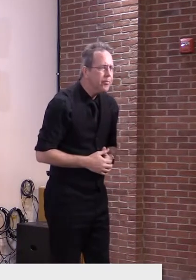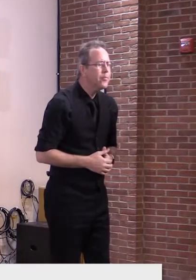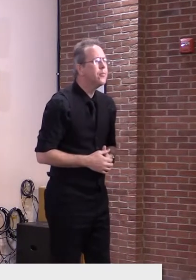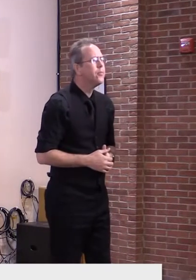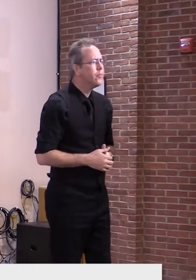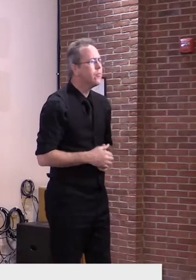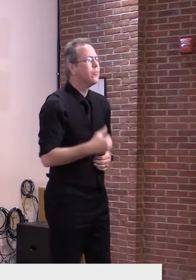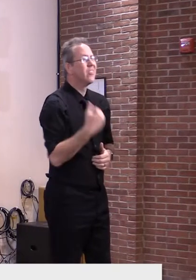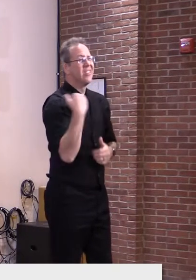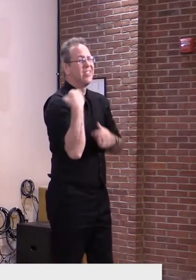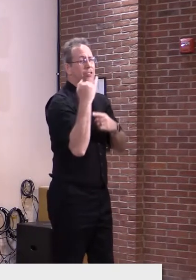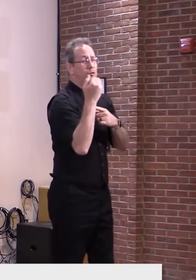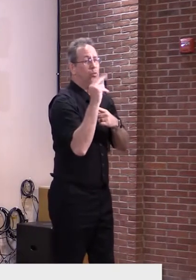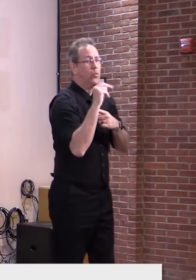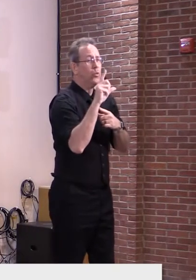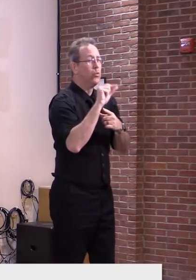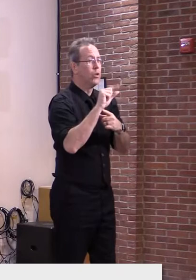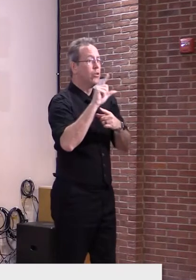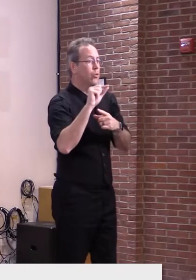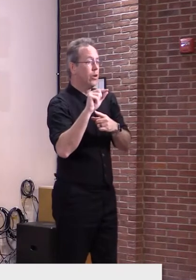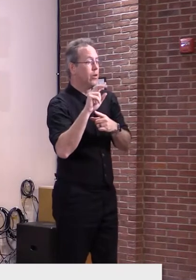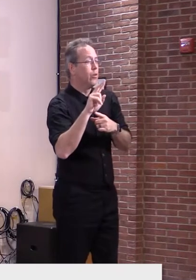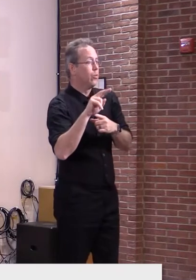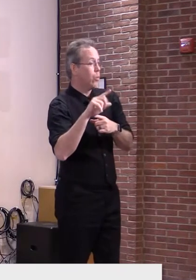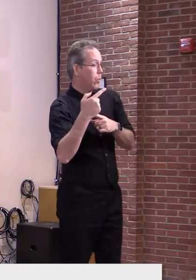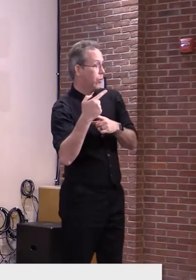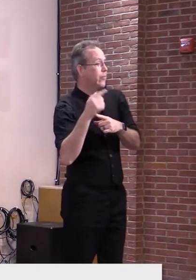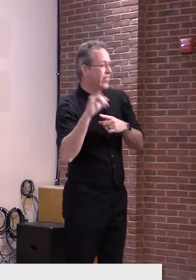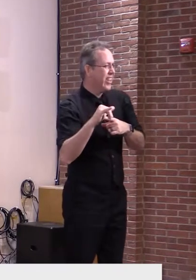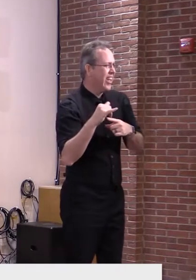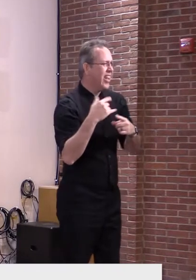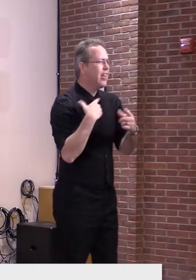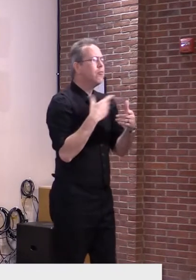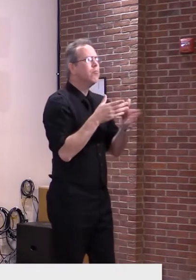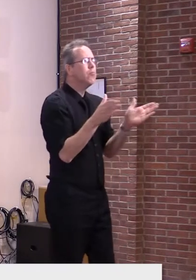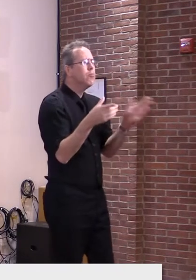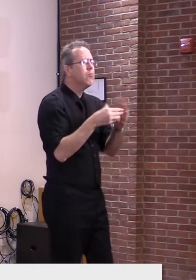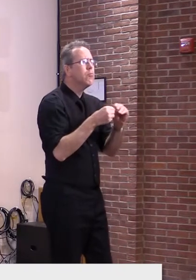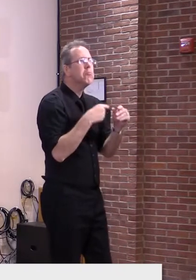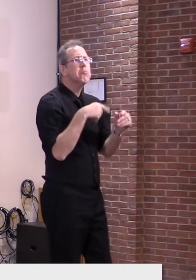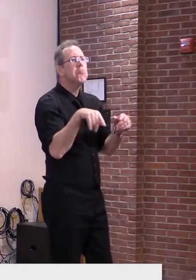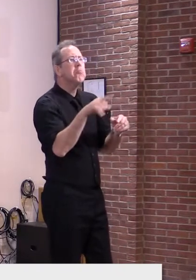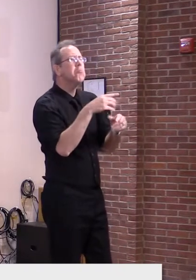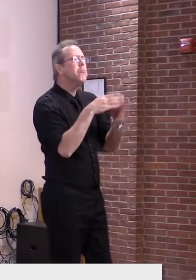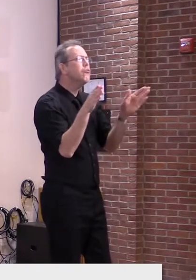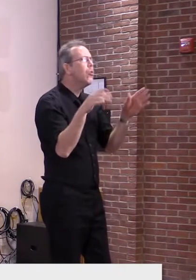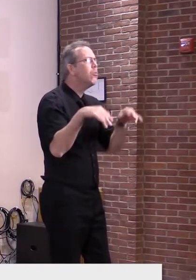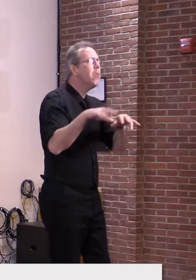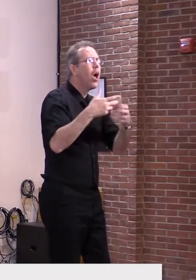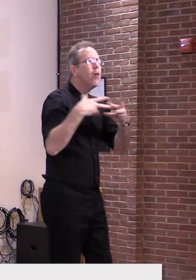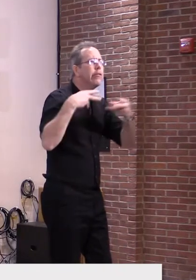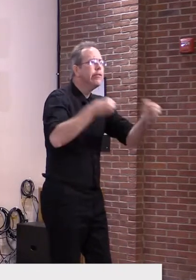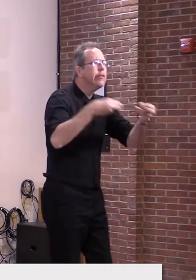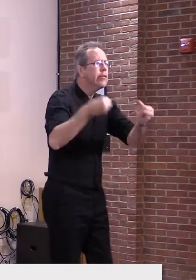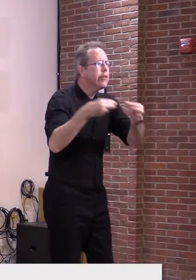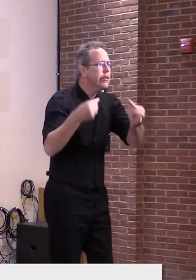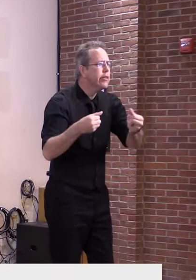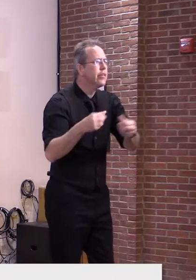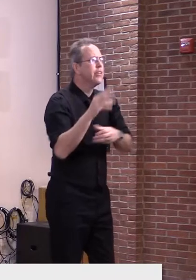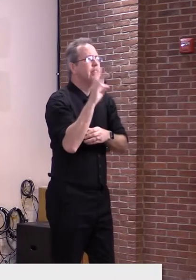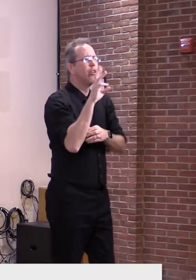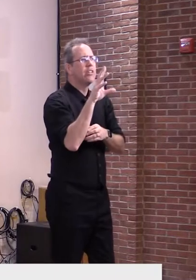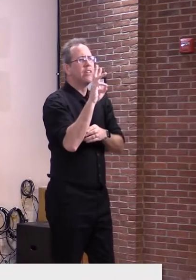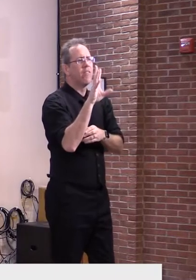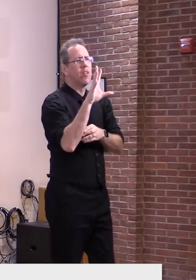2021. And when you look at our general obligation bonds, they're $675